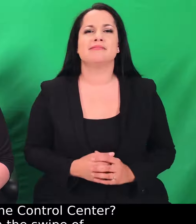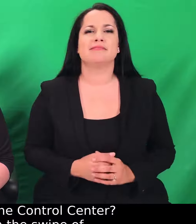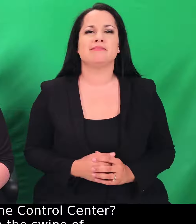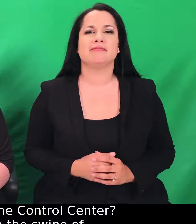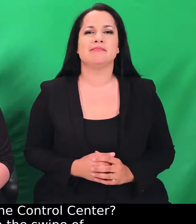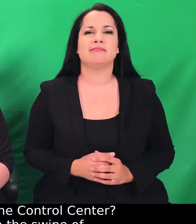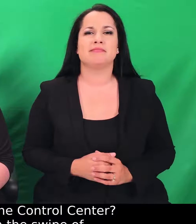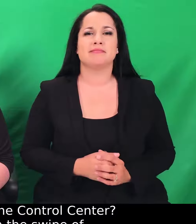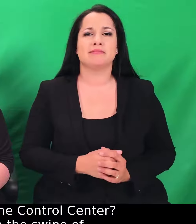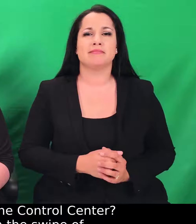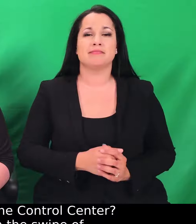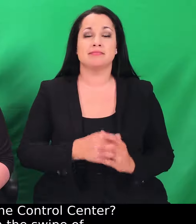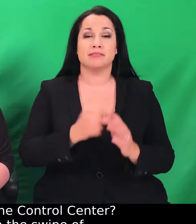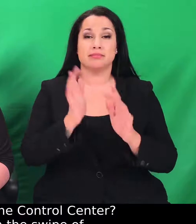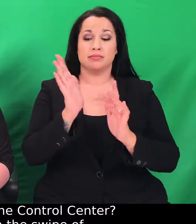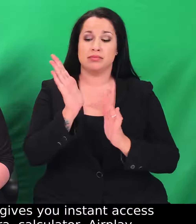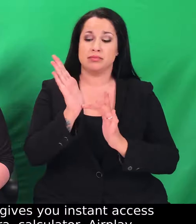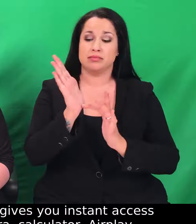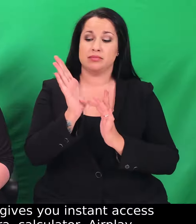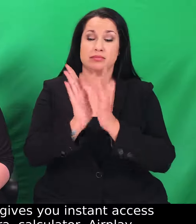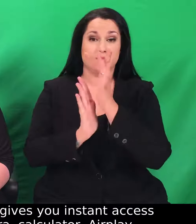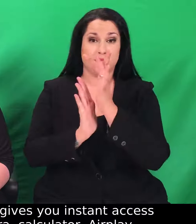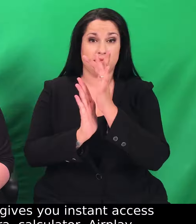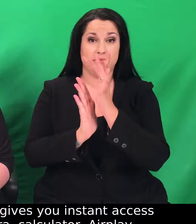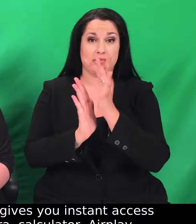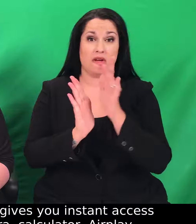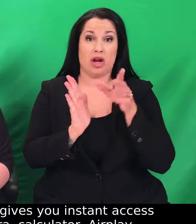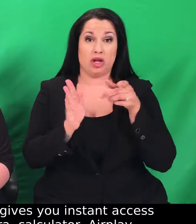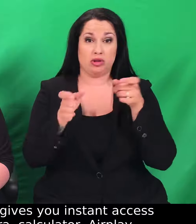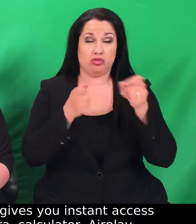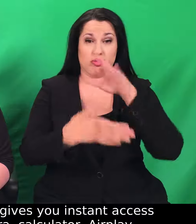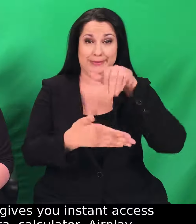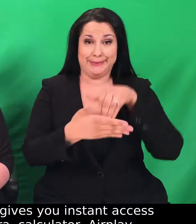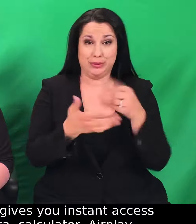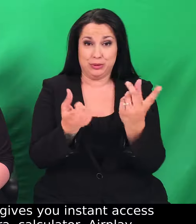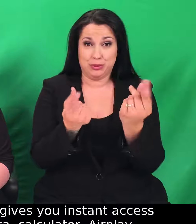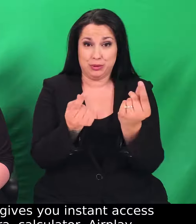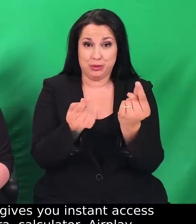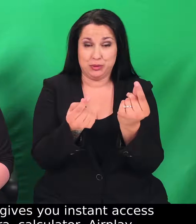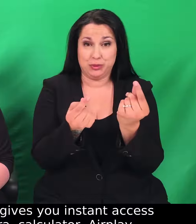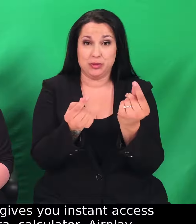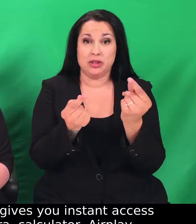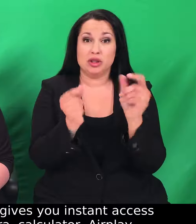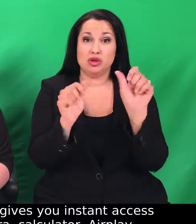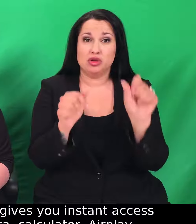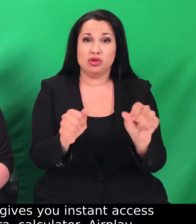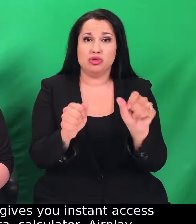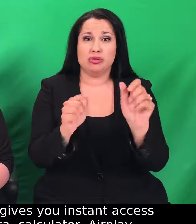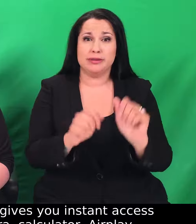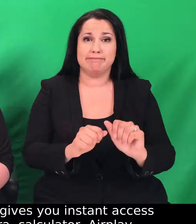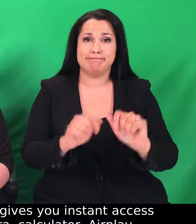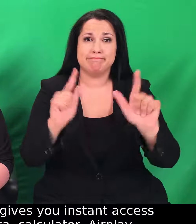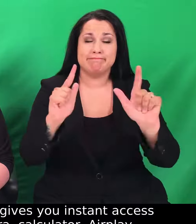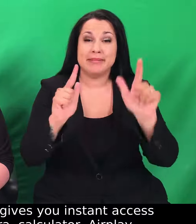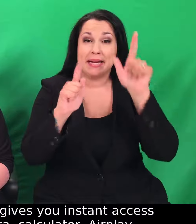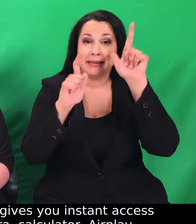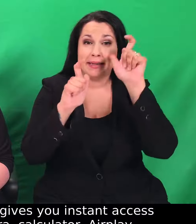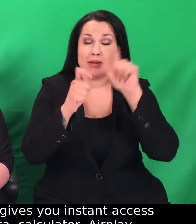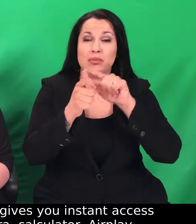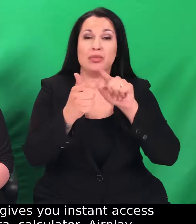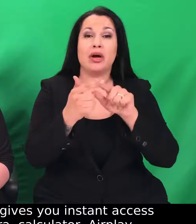With a swipe of your finger, control center gives you instant access to the camera,